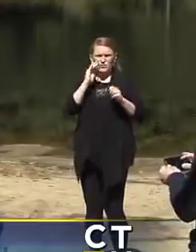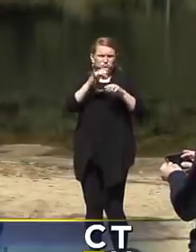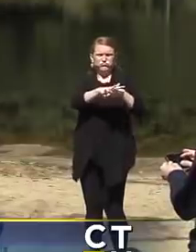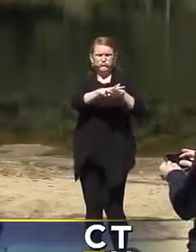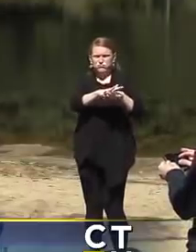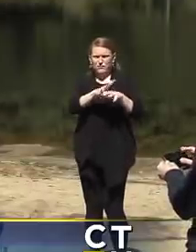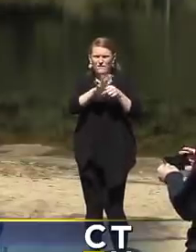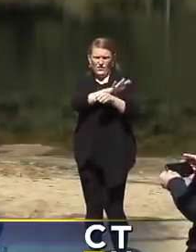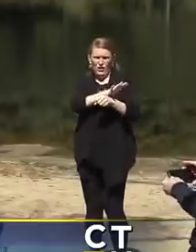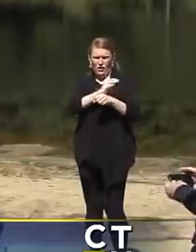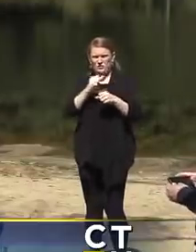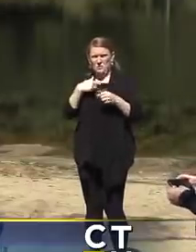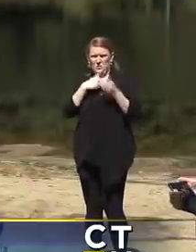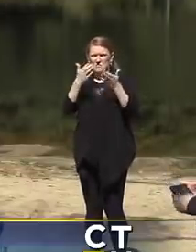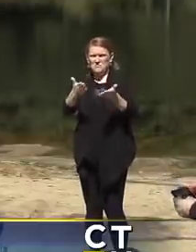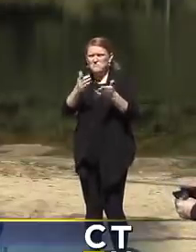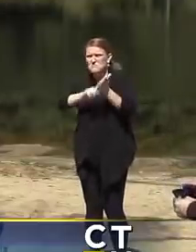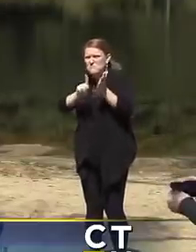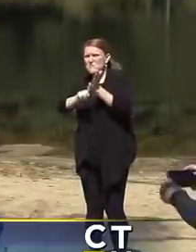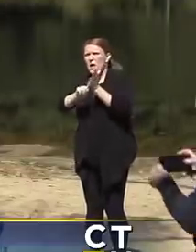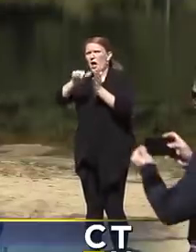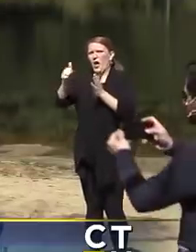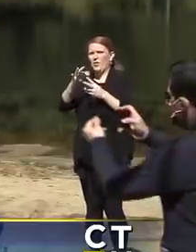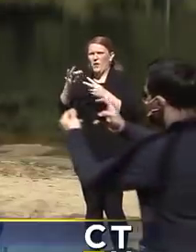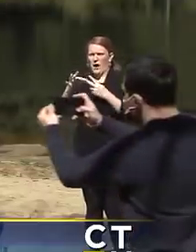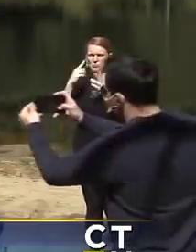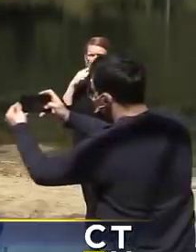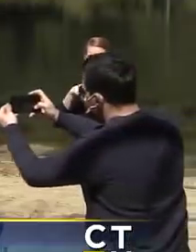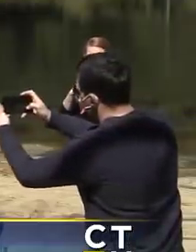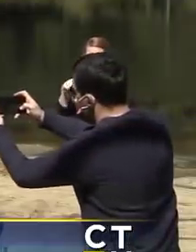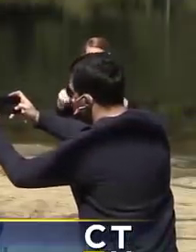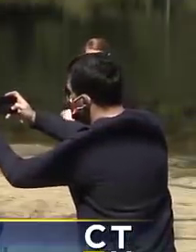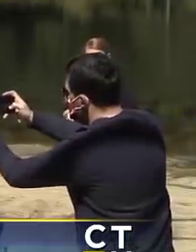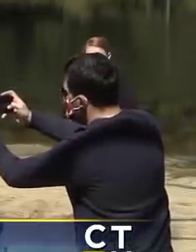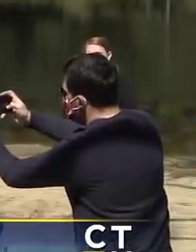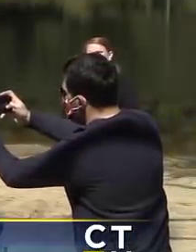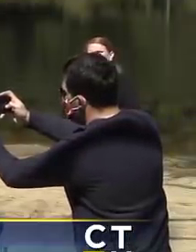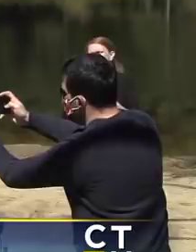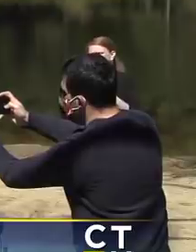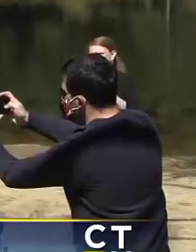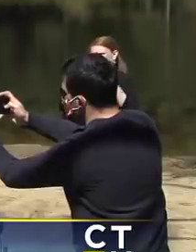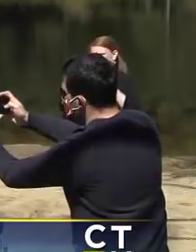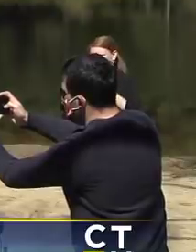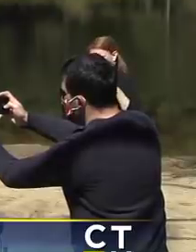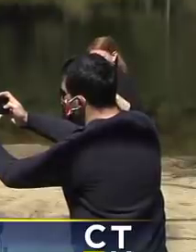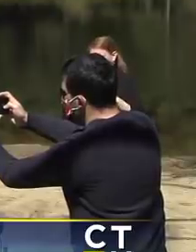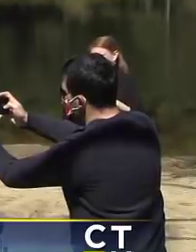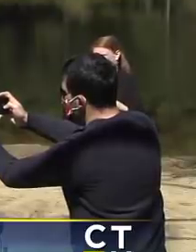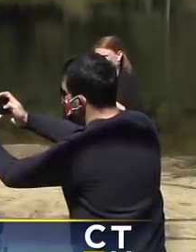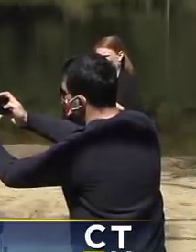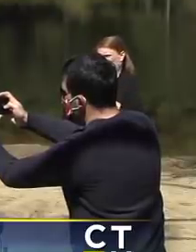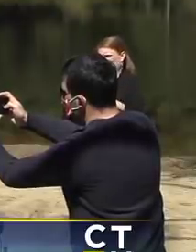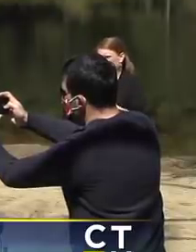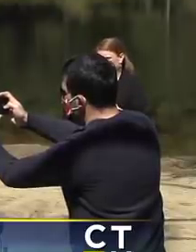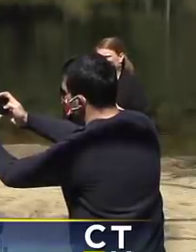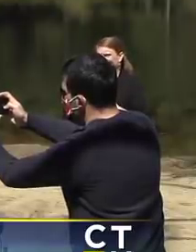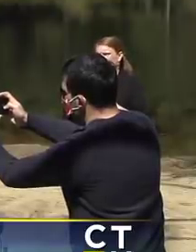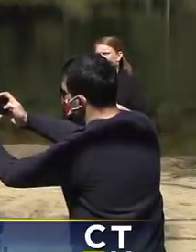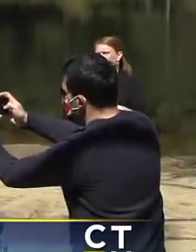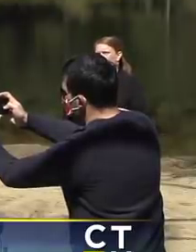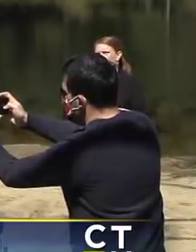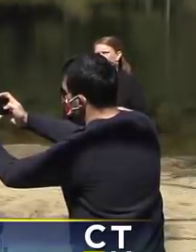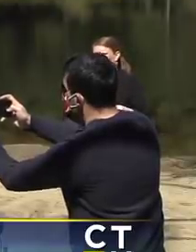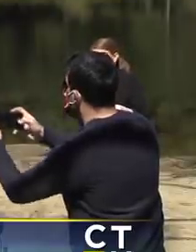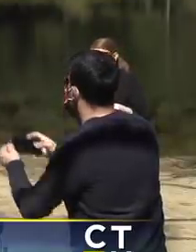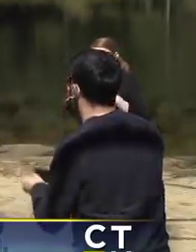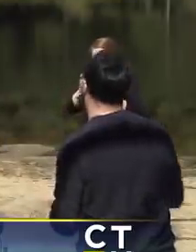back up just for a minute. I just got the reports, the second day in now on reopening. Our